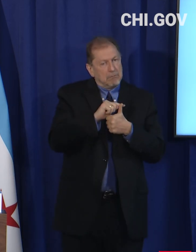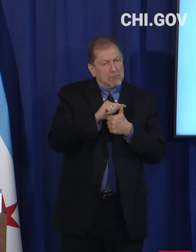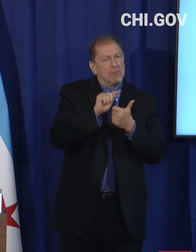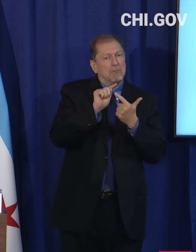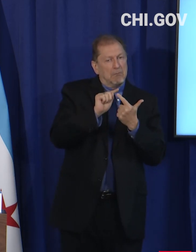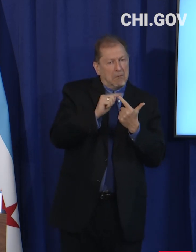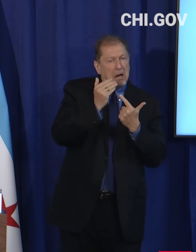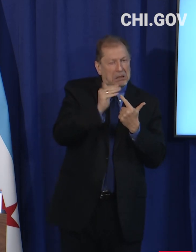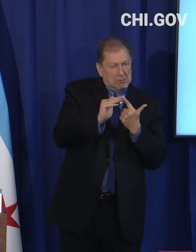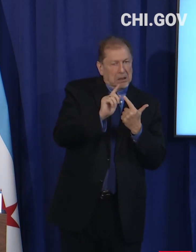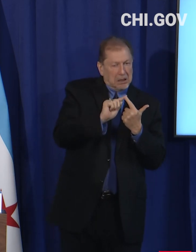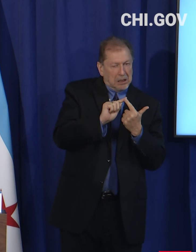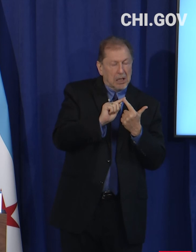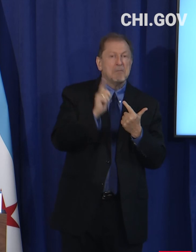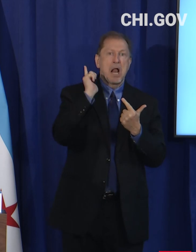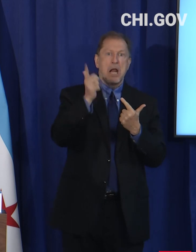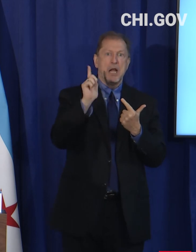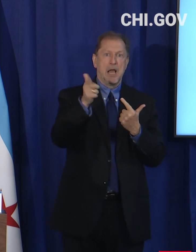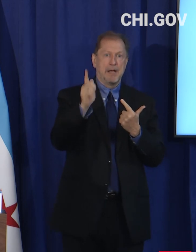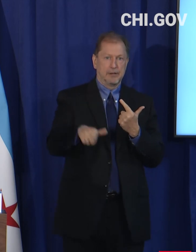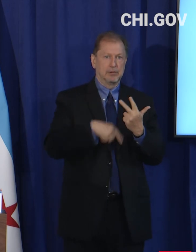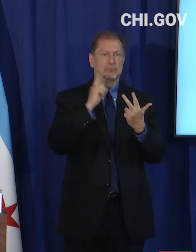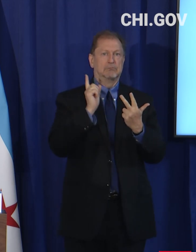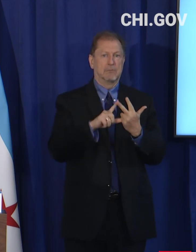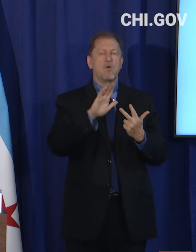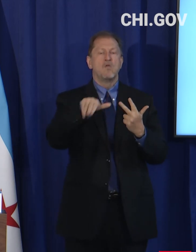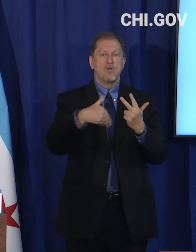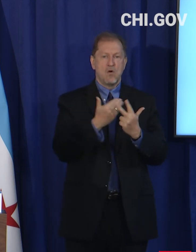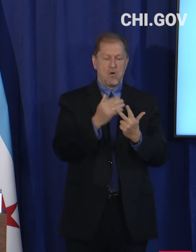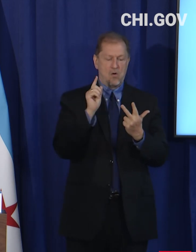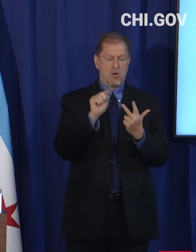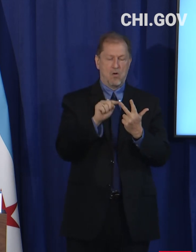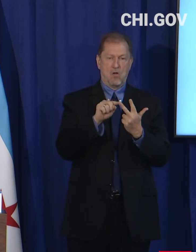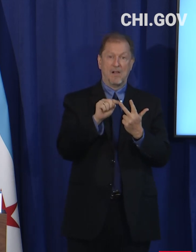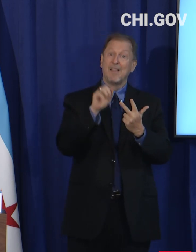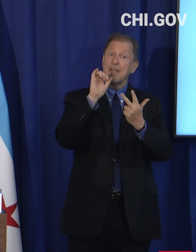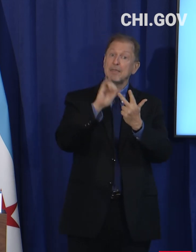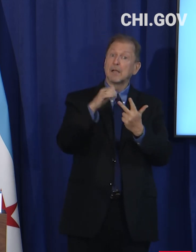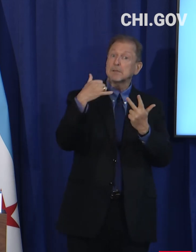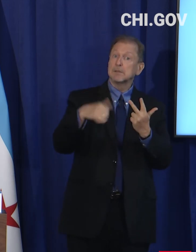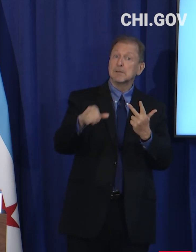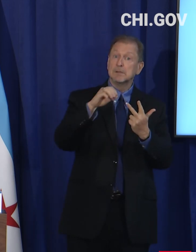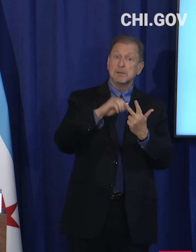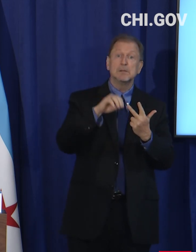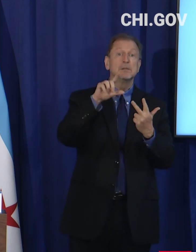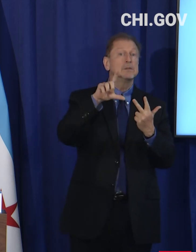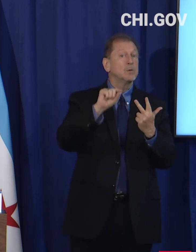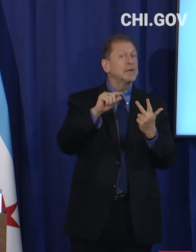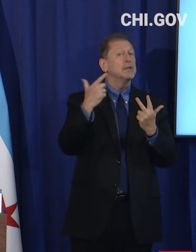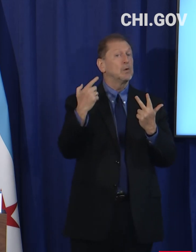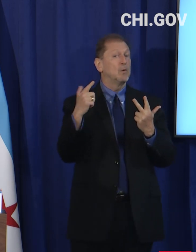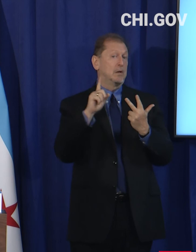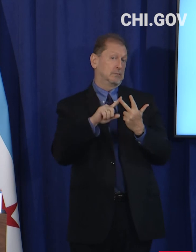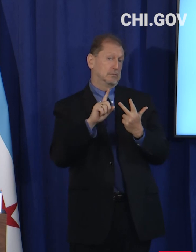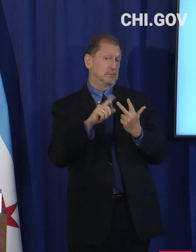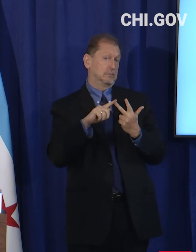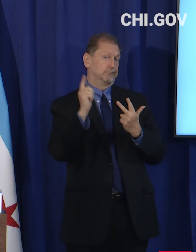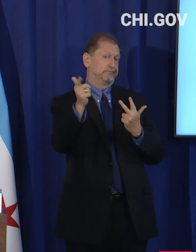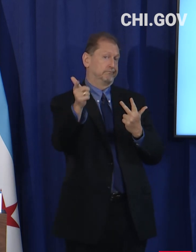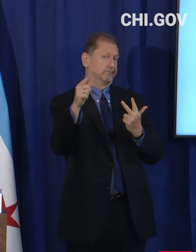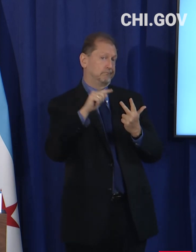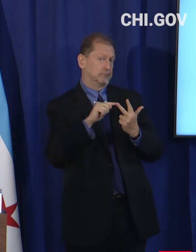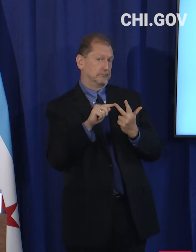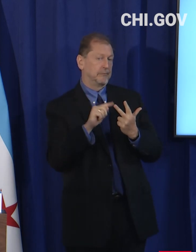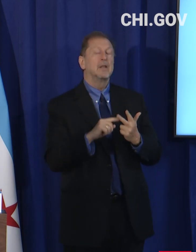all adults to be able to get vaccinated sometime in 2021. Until then, we have to